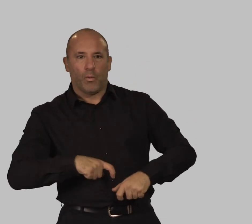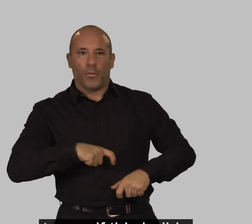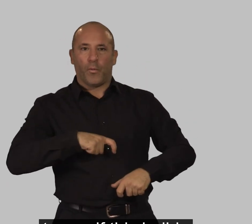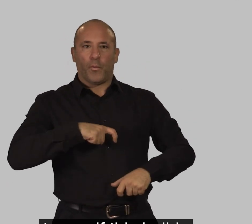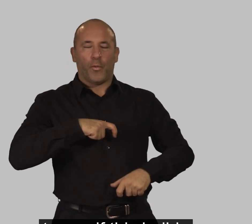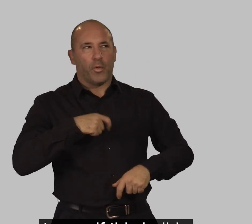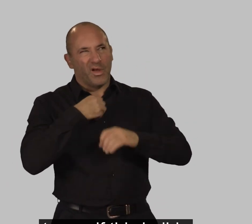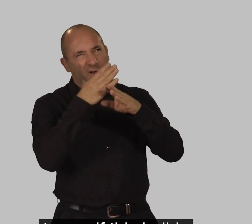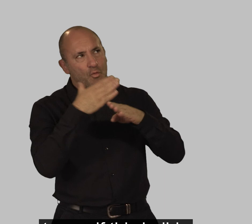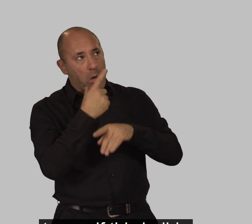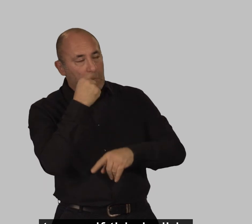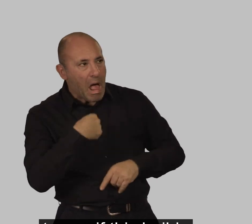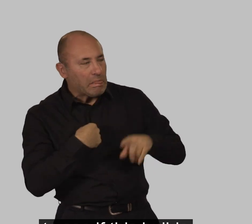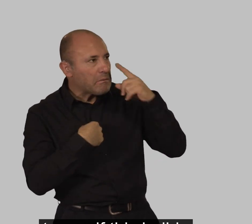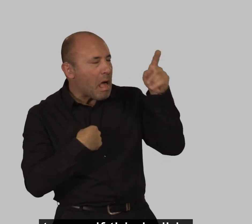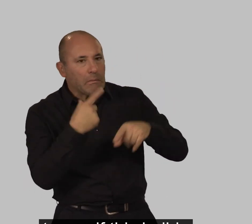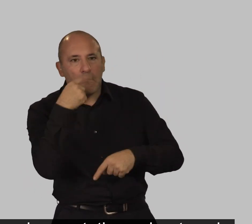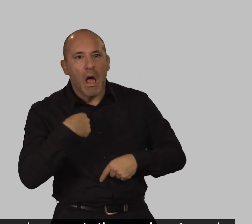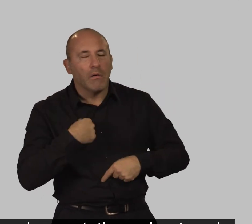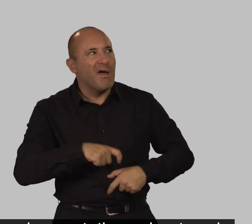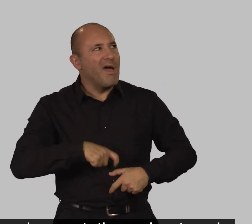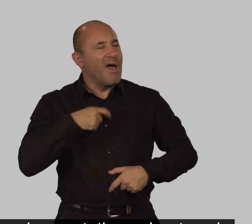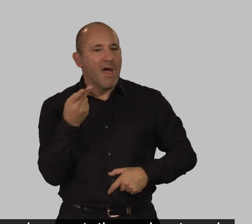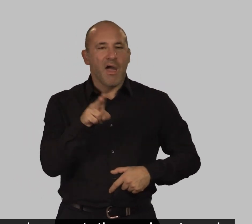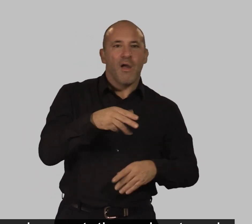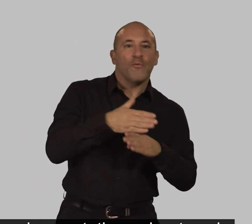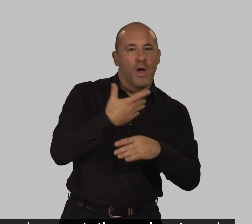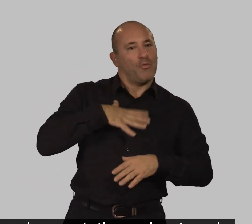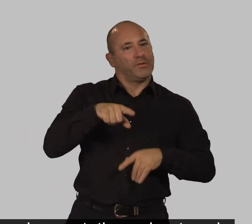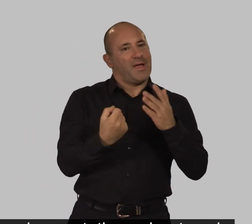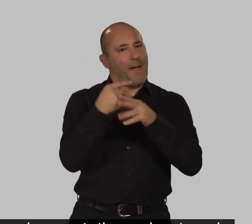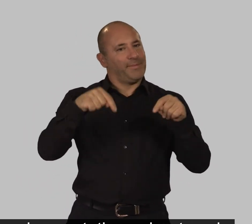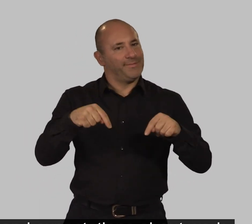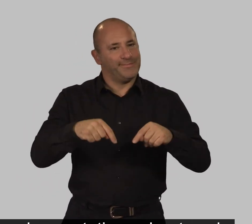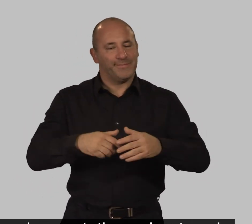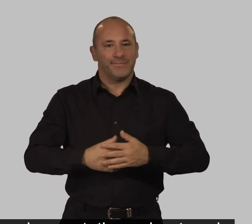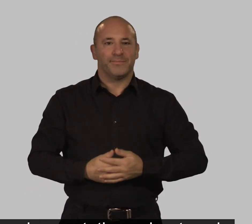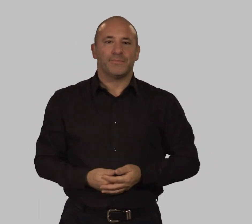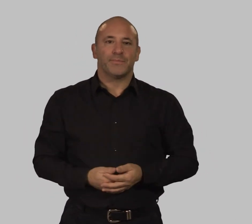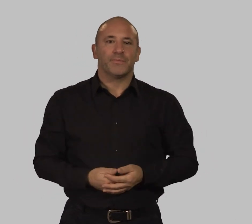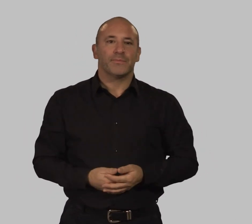to see if this builds their own self-belief and expectations about work.